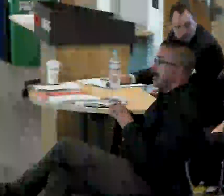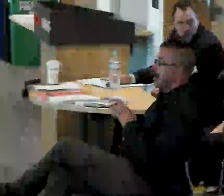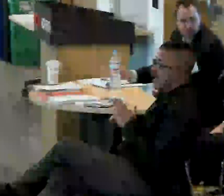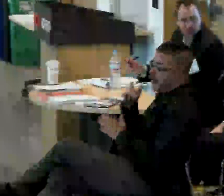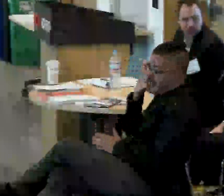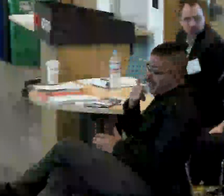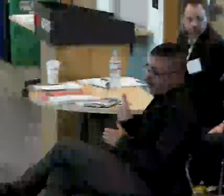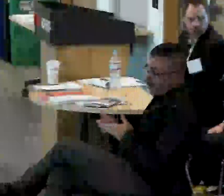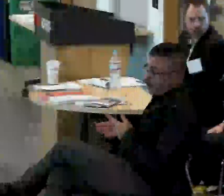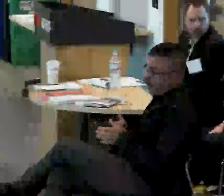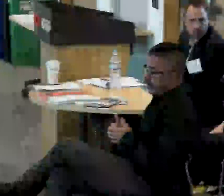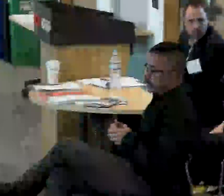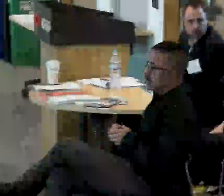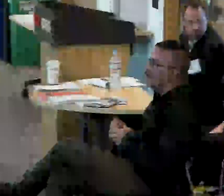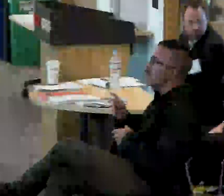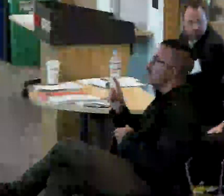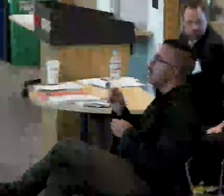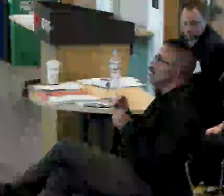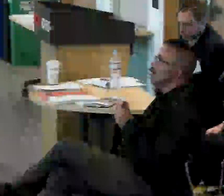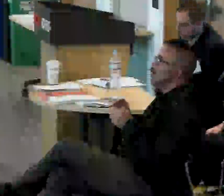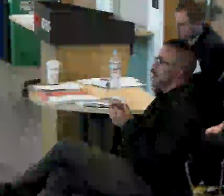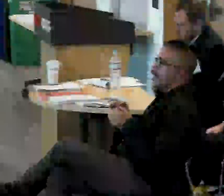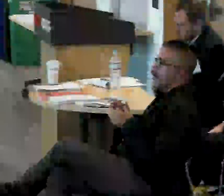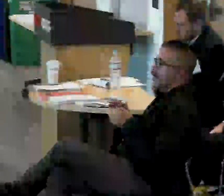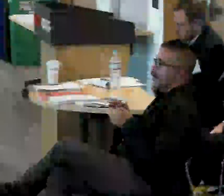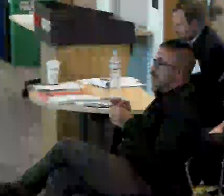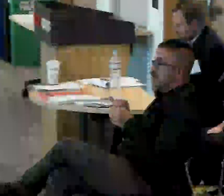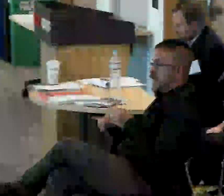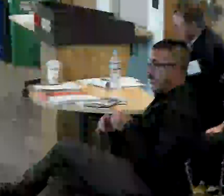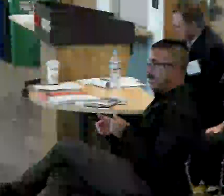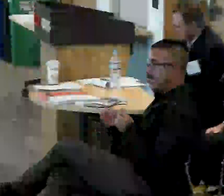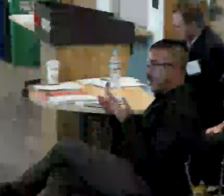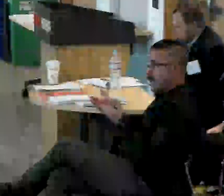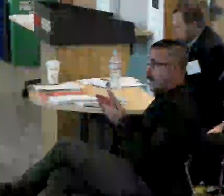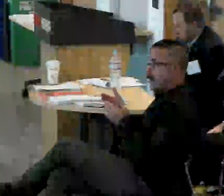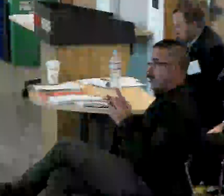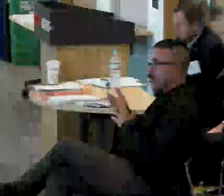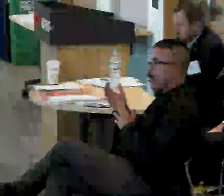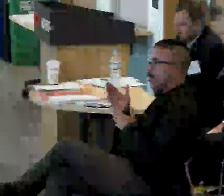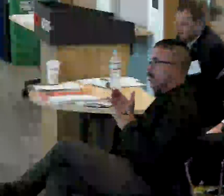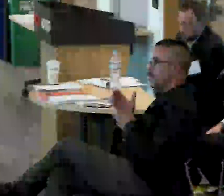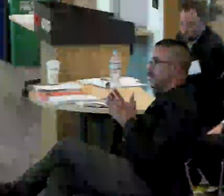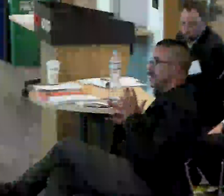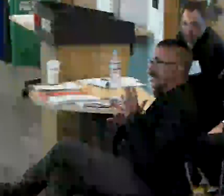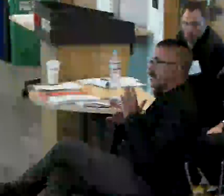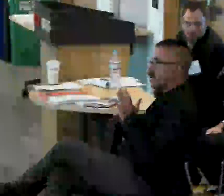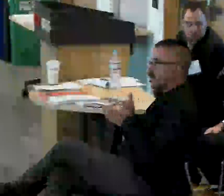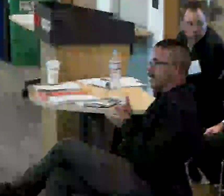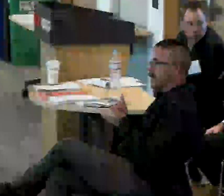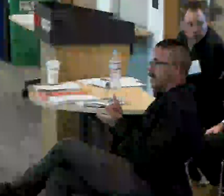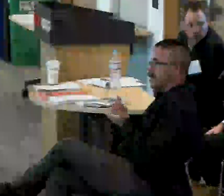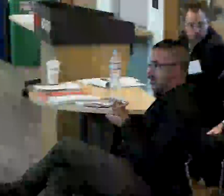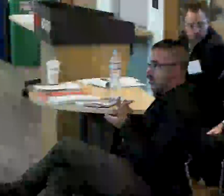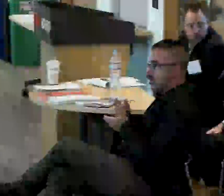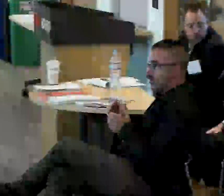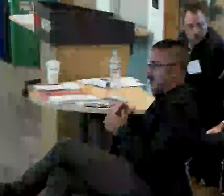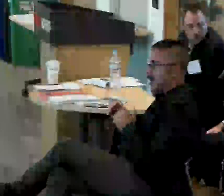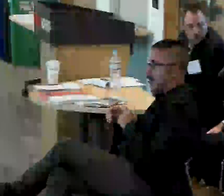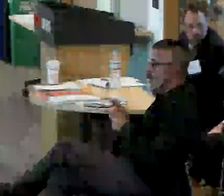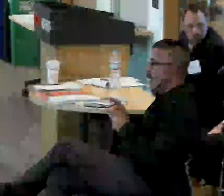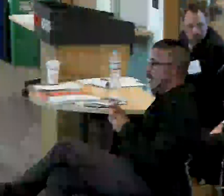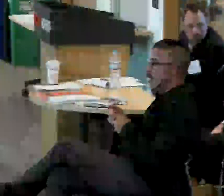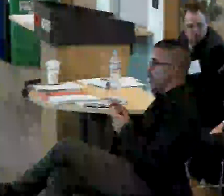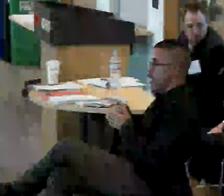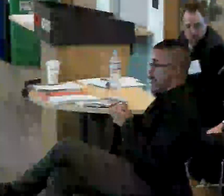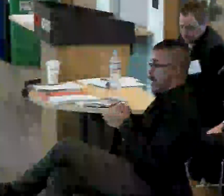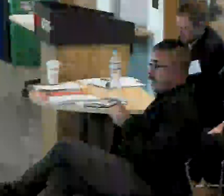one more thing to hit on, because this has come up in a lot of the technical assistance that we've done, is that the money contributed,